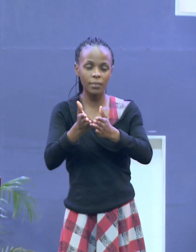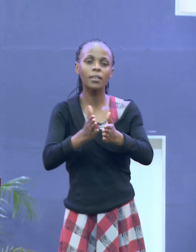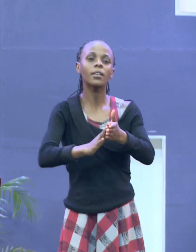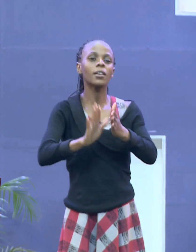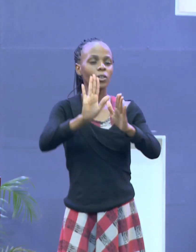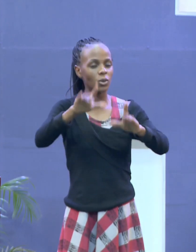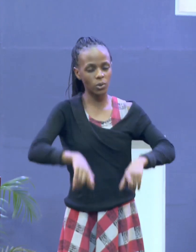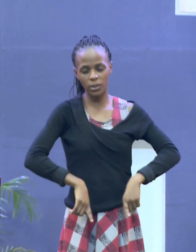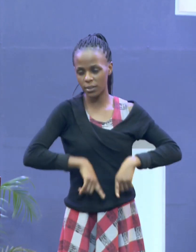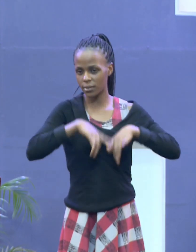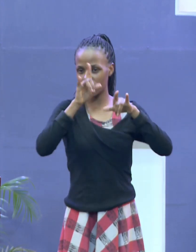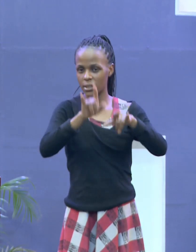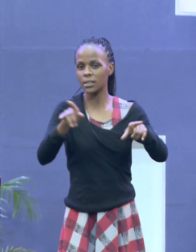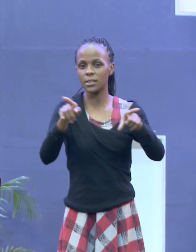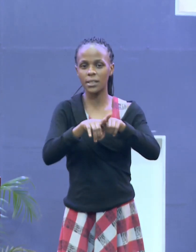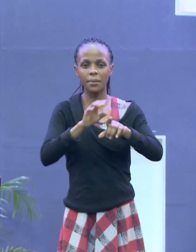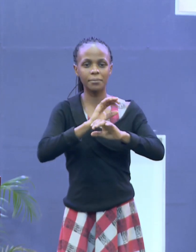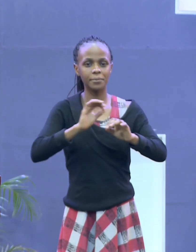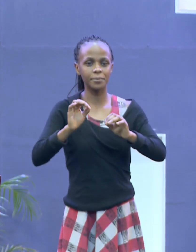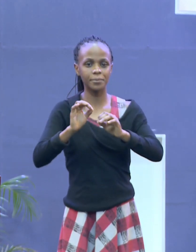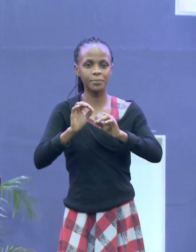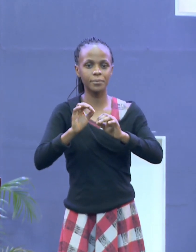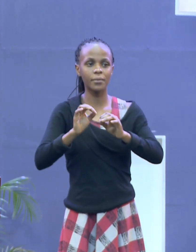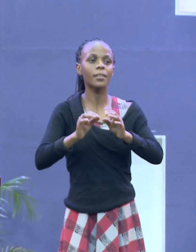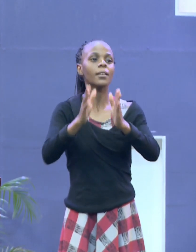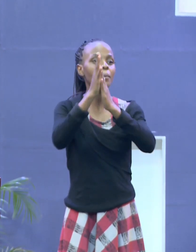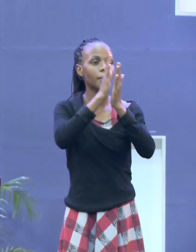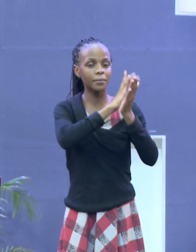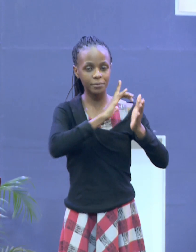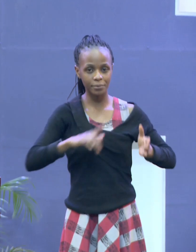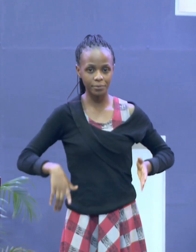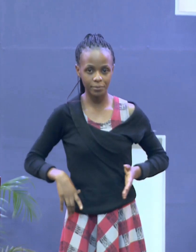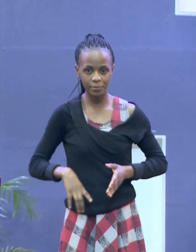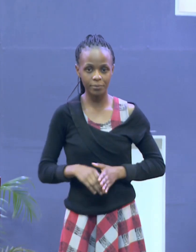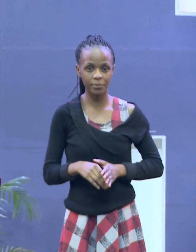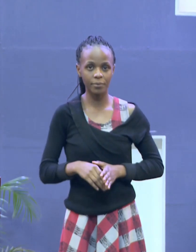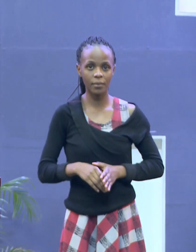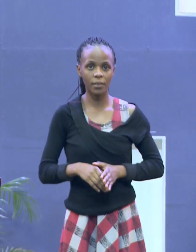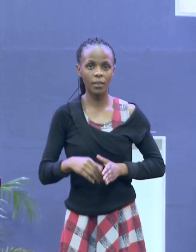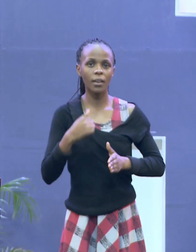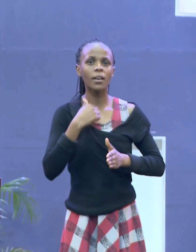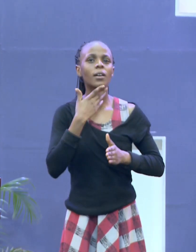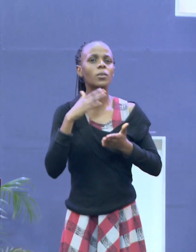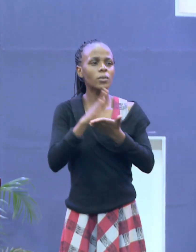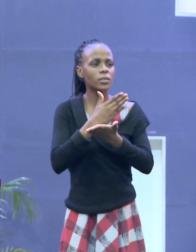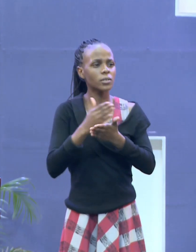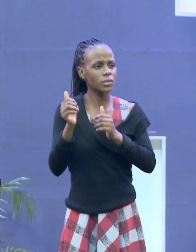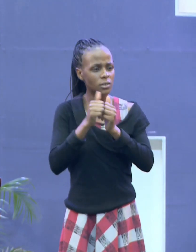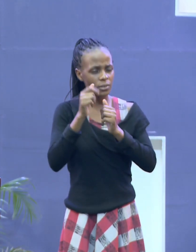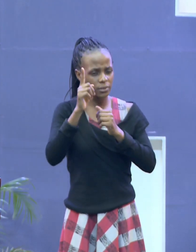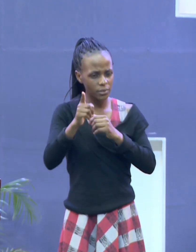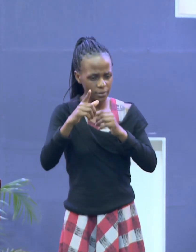bule mikusigala chechimu. That your life will not remain the same. Yesu yebazibwe. Praise the Lord. Njagala gabana ko nawe